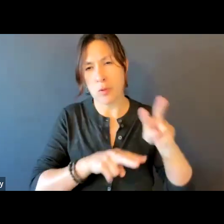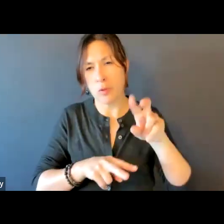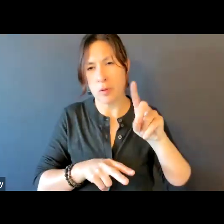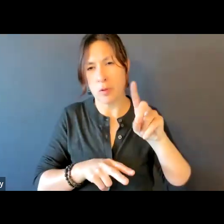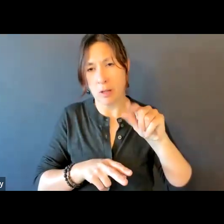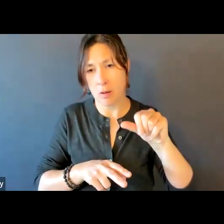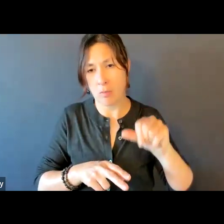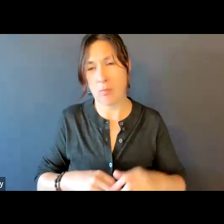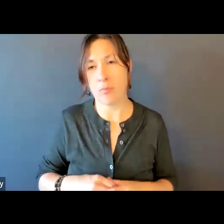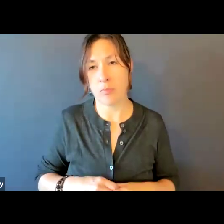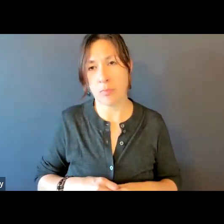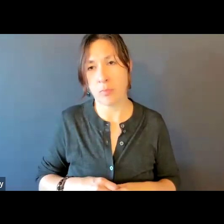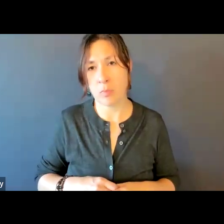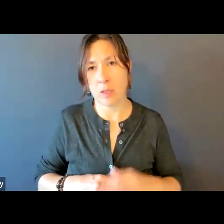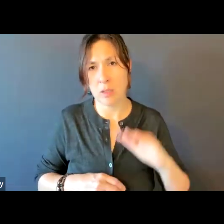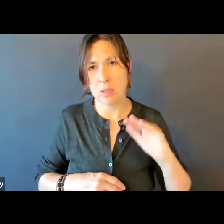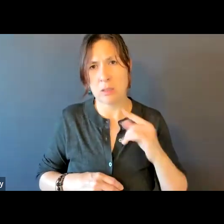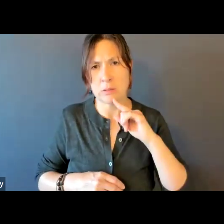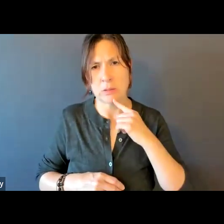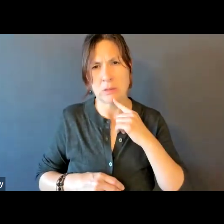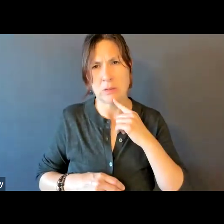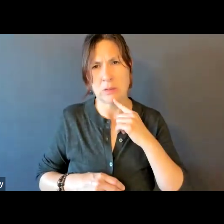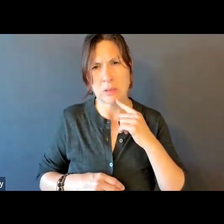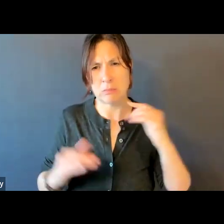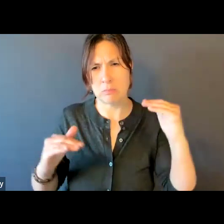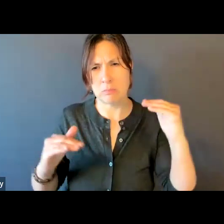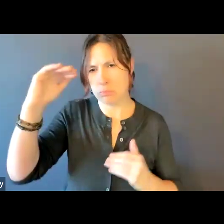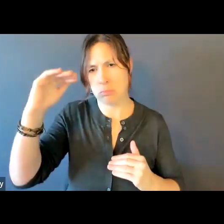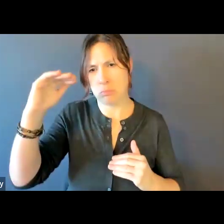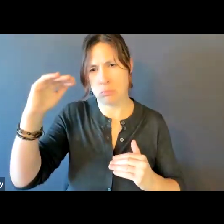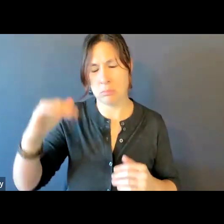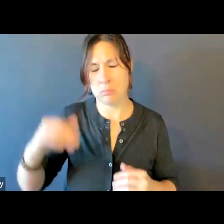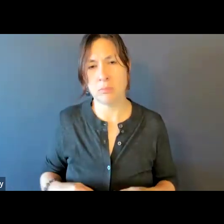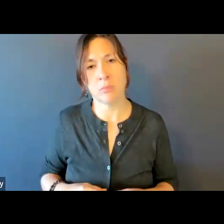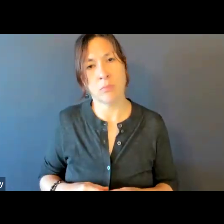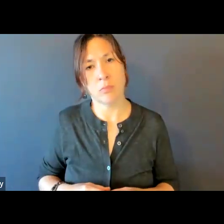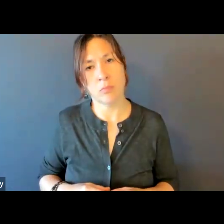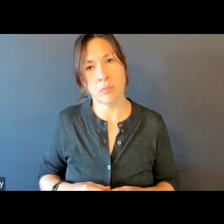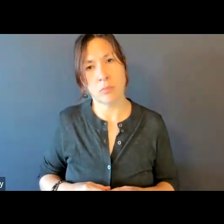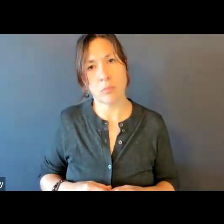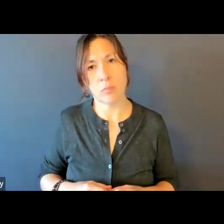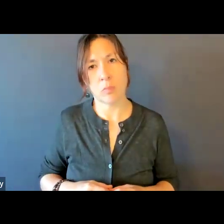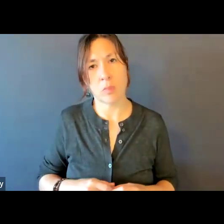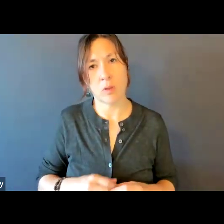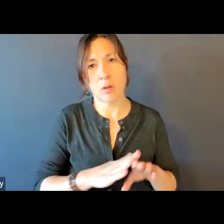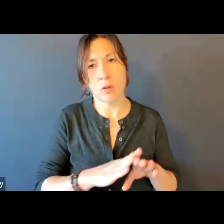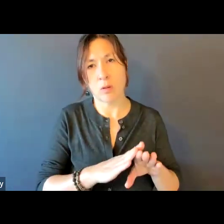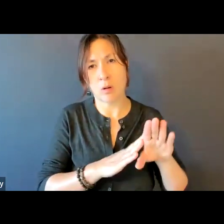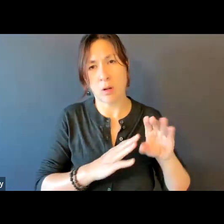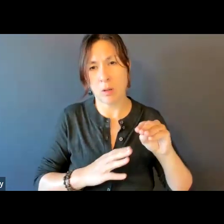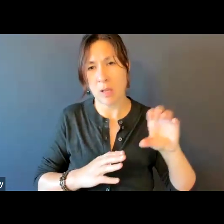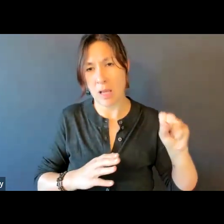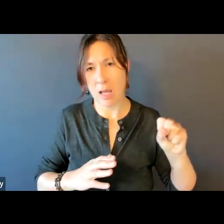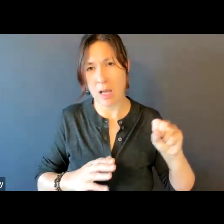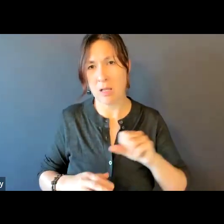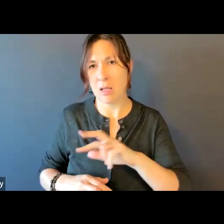saw that there was such a there was a disparity between the growth and MCAS scores from 3 to 8 to